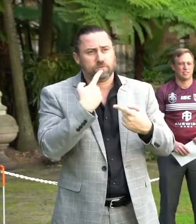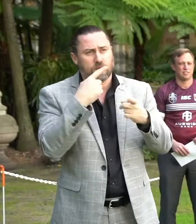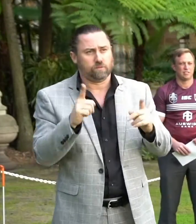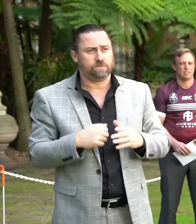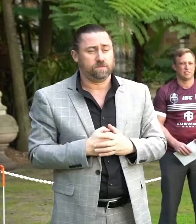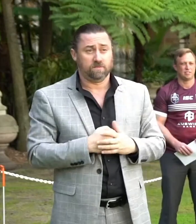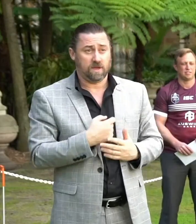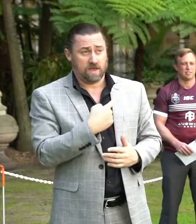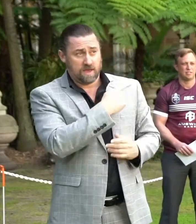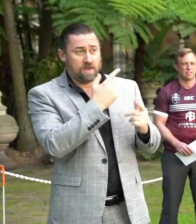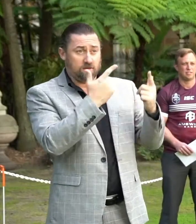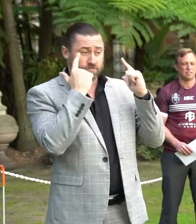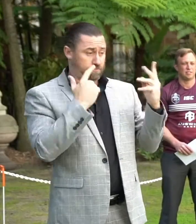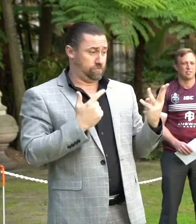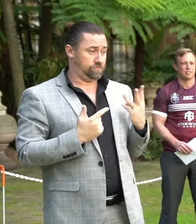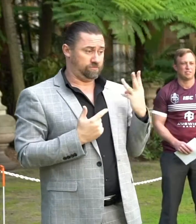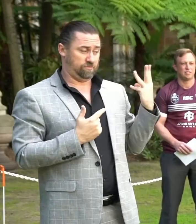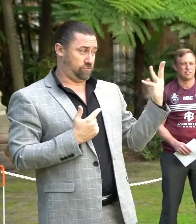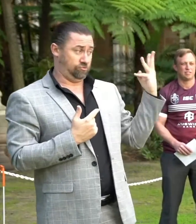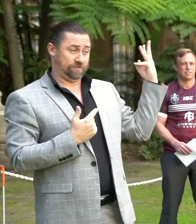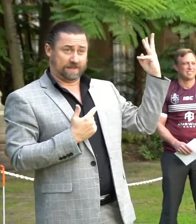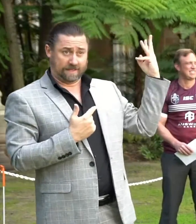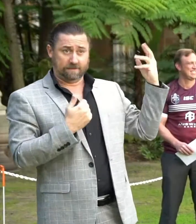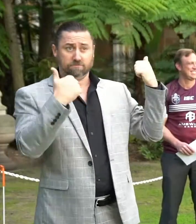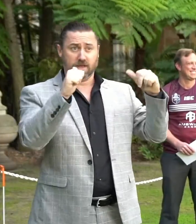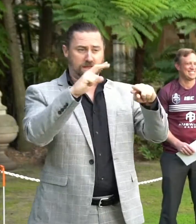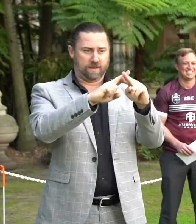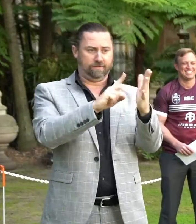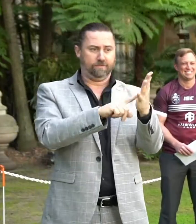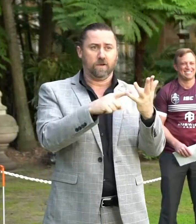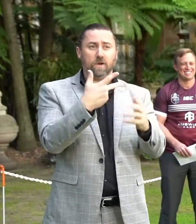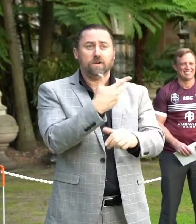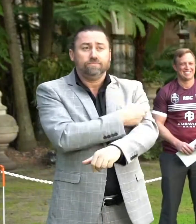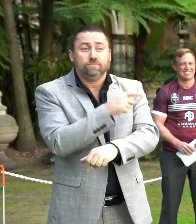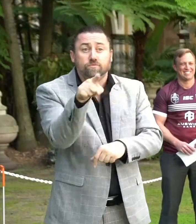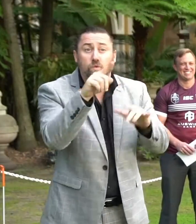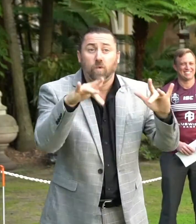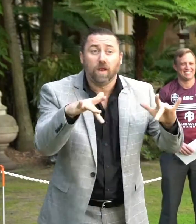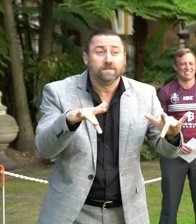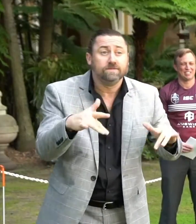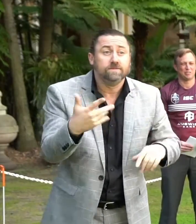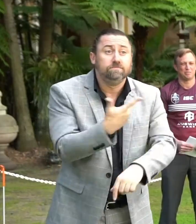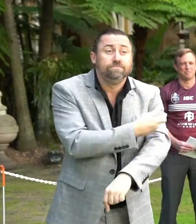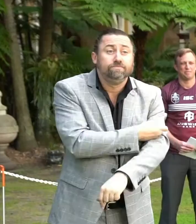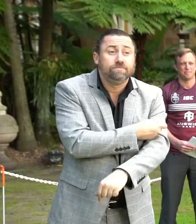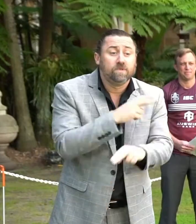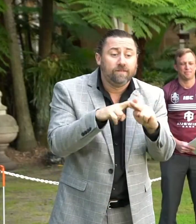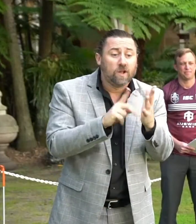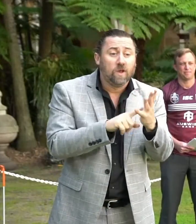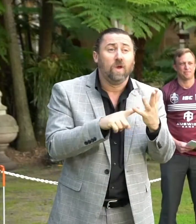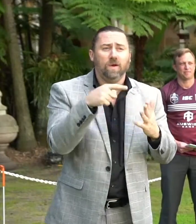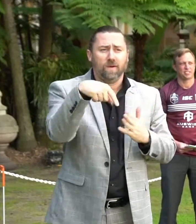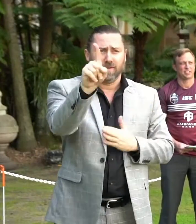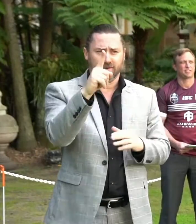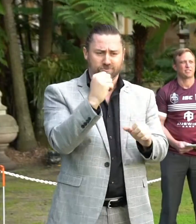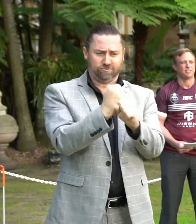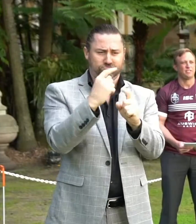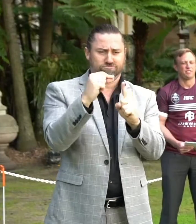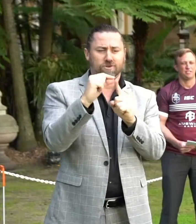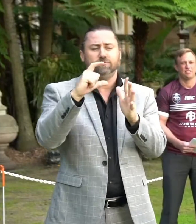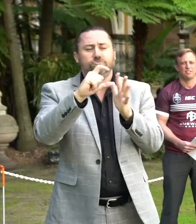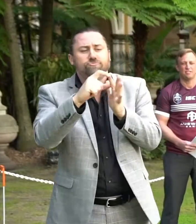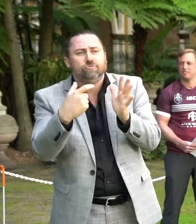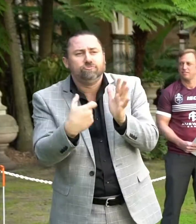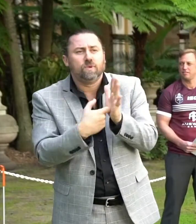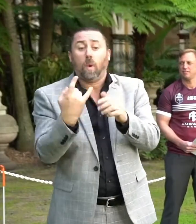from the Premier, Deputy Premier and the Chief Health Officer, if you have not got your flu shot yet, contact your local GP or your